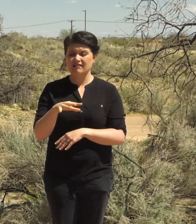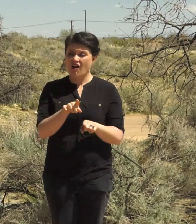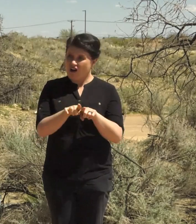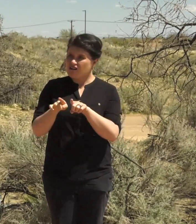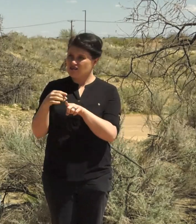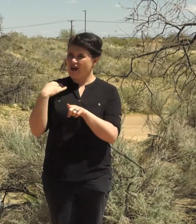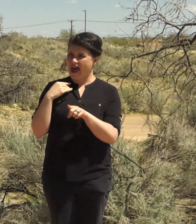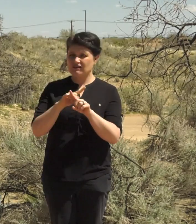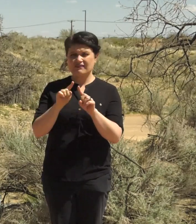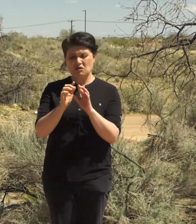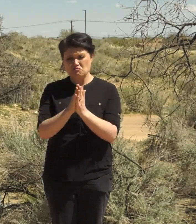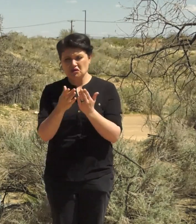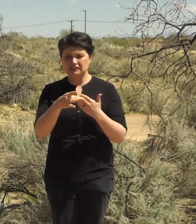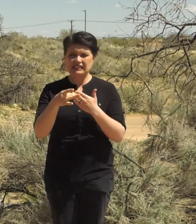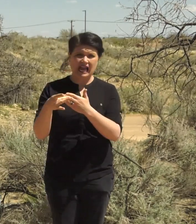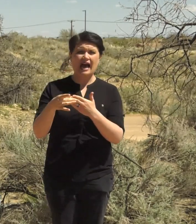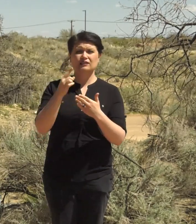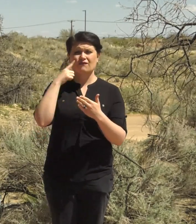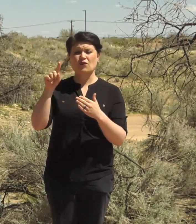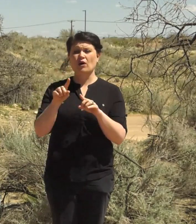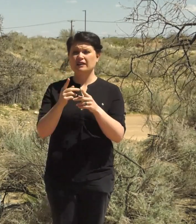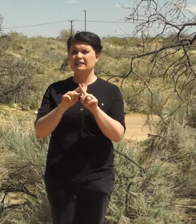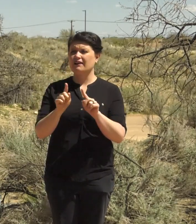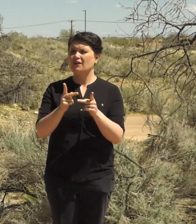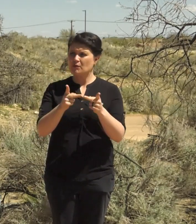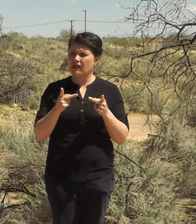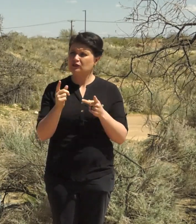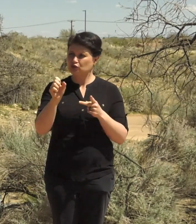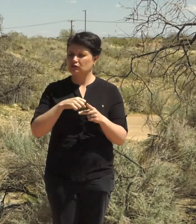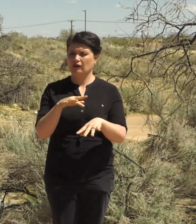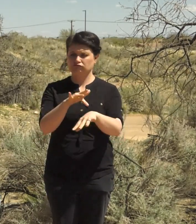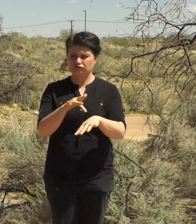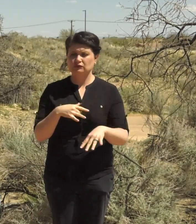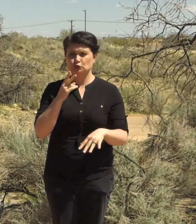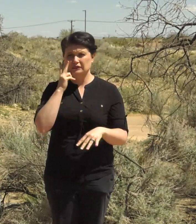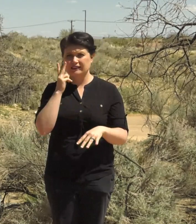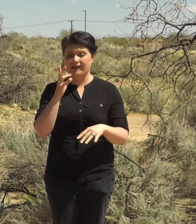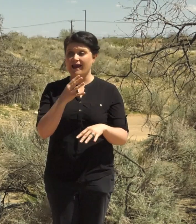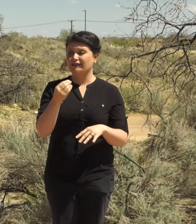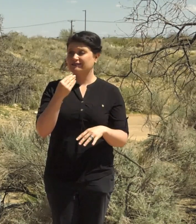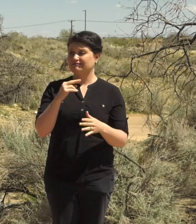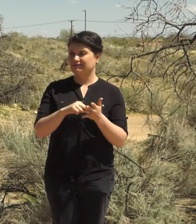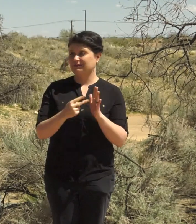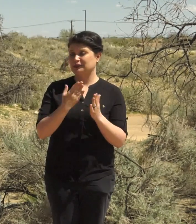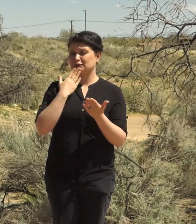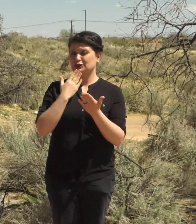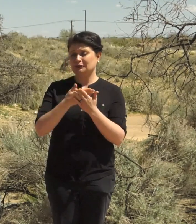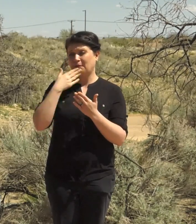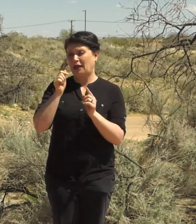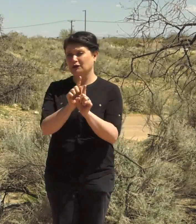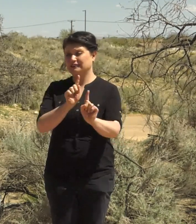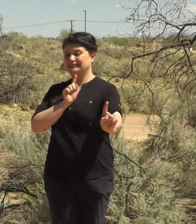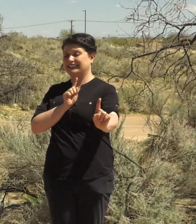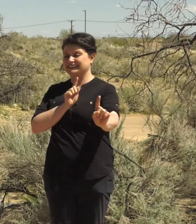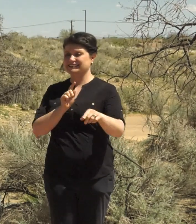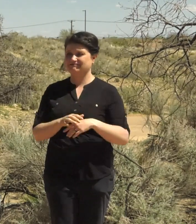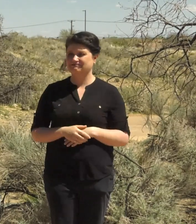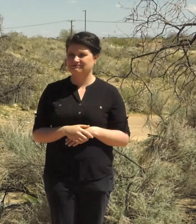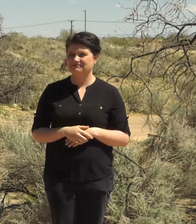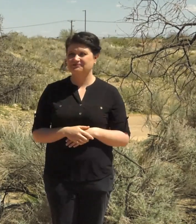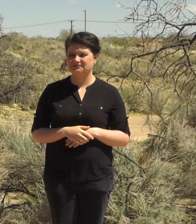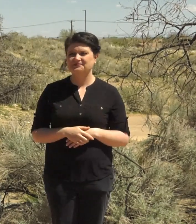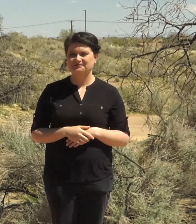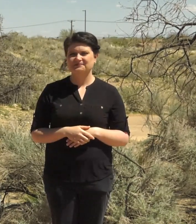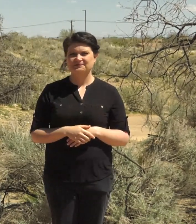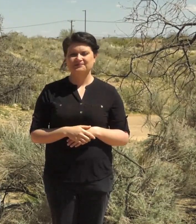out less used areas where you can achieve good social distance. It is